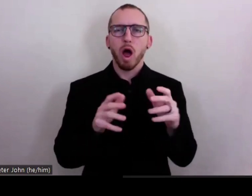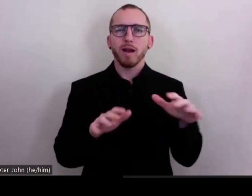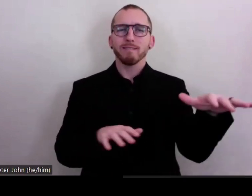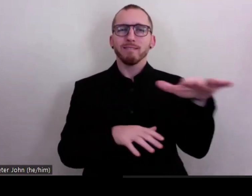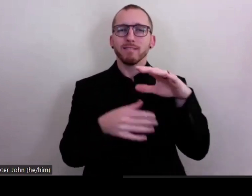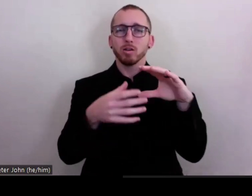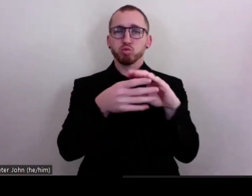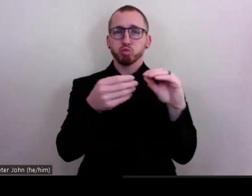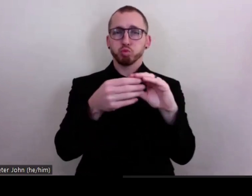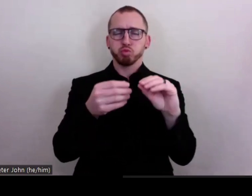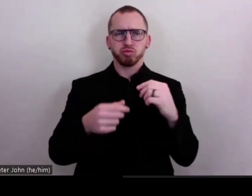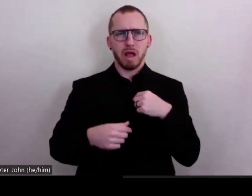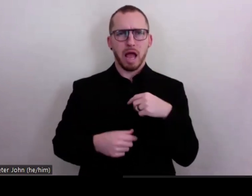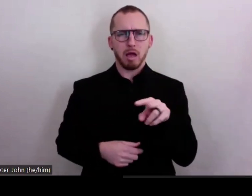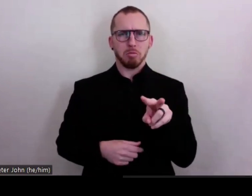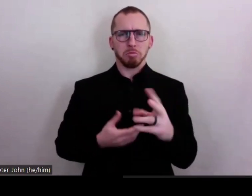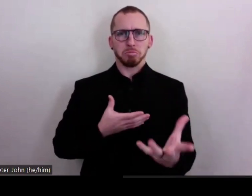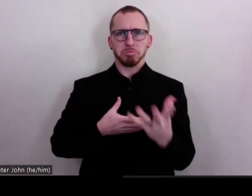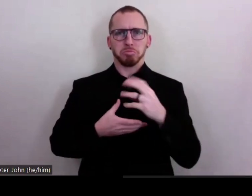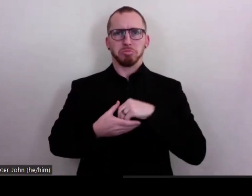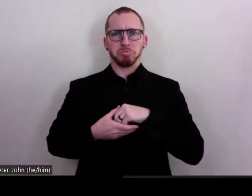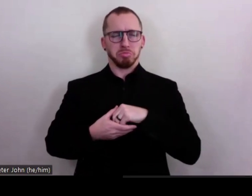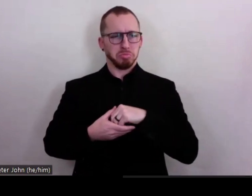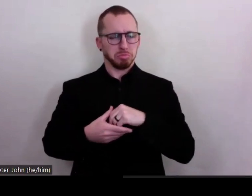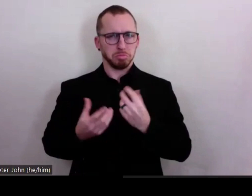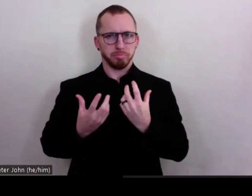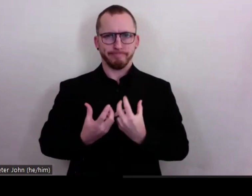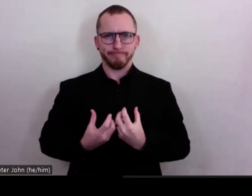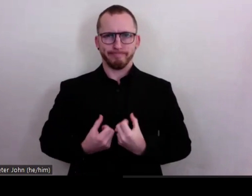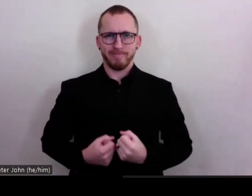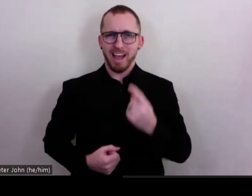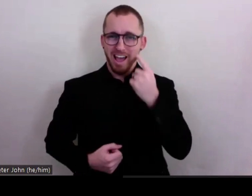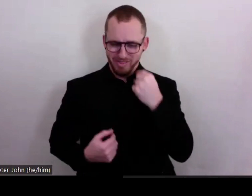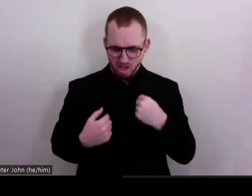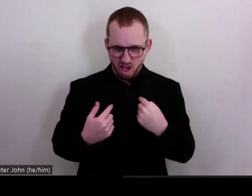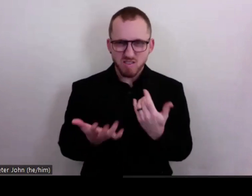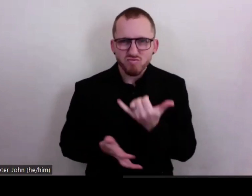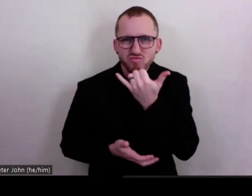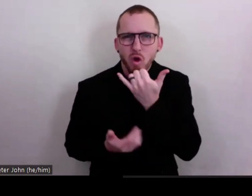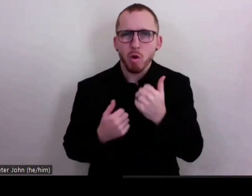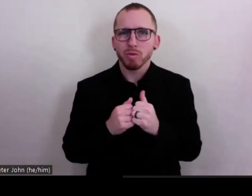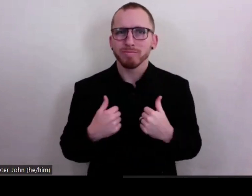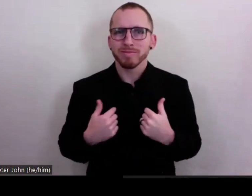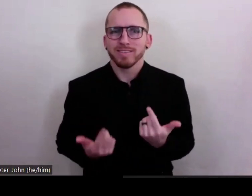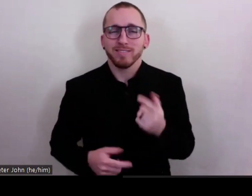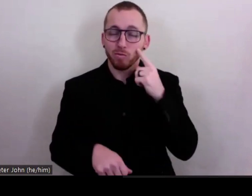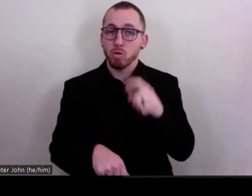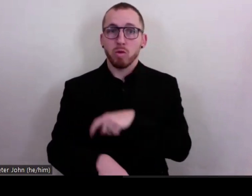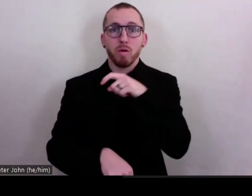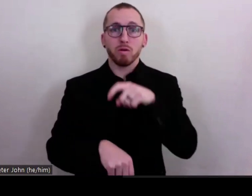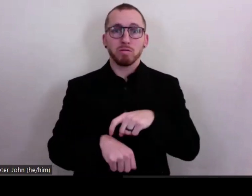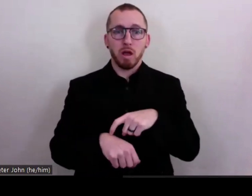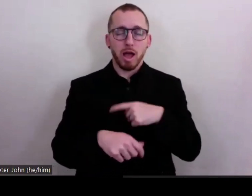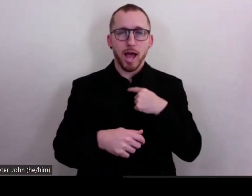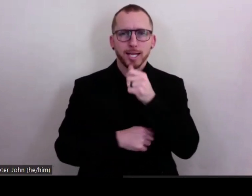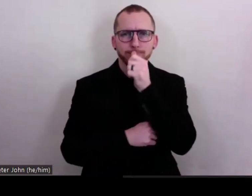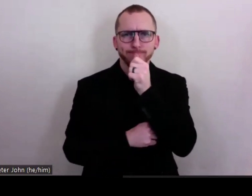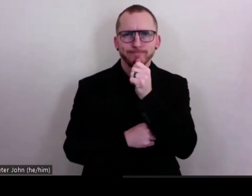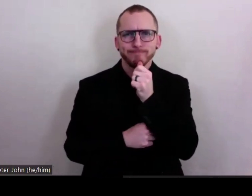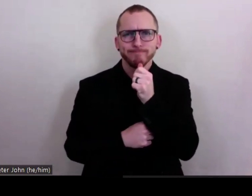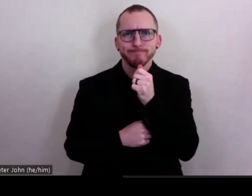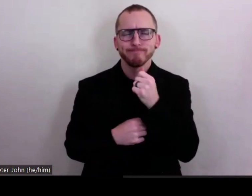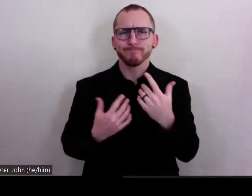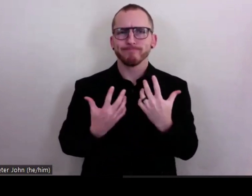thought something was wrong with me for a very, very long time. And that, once again, delayed